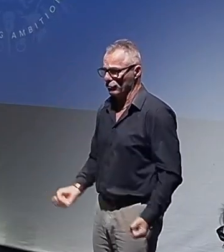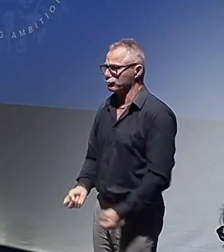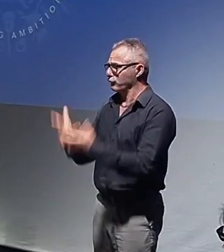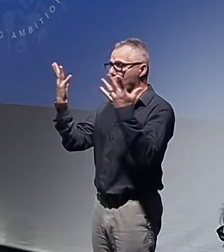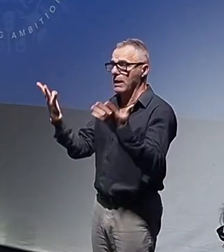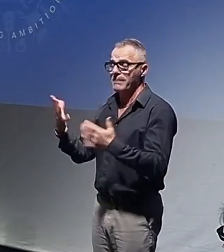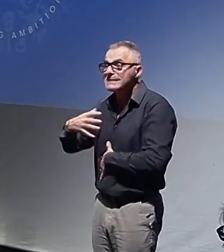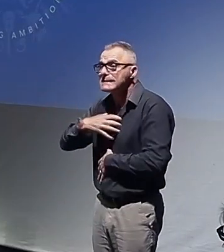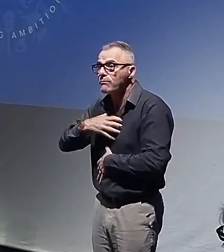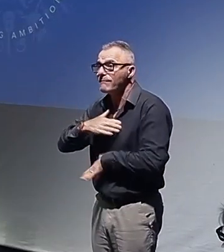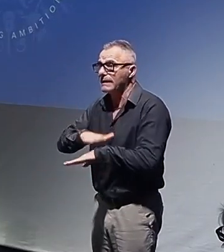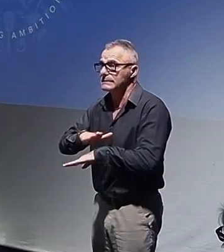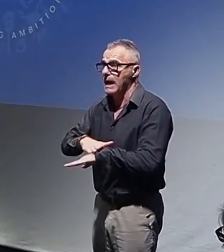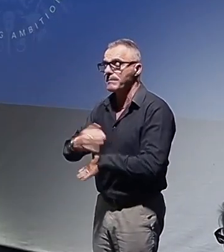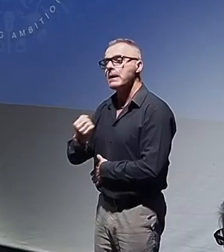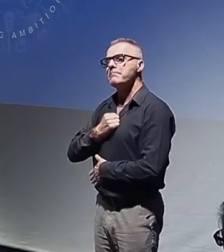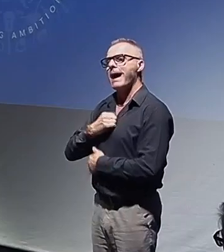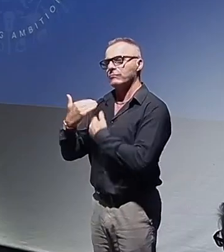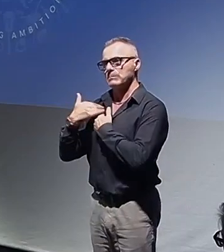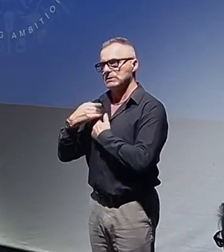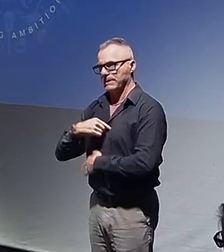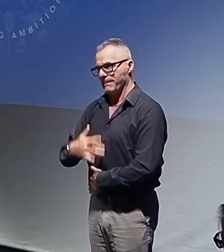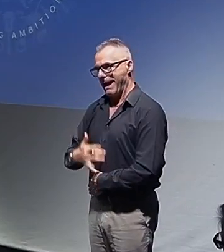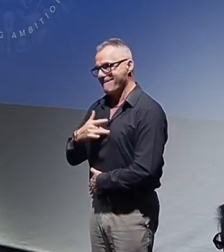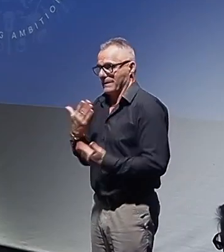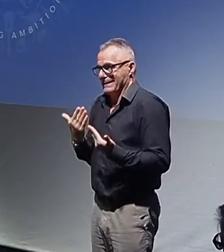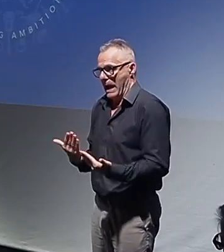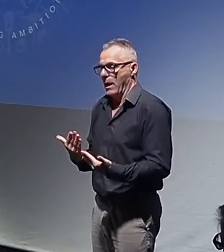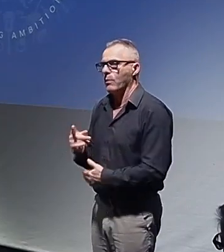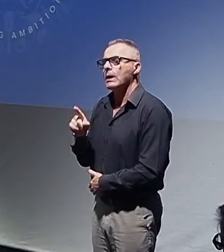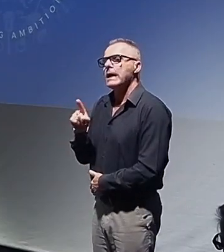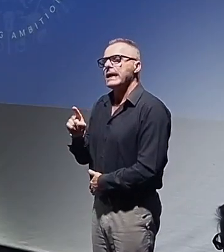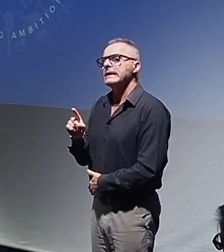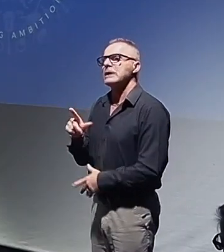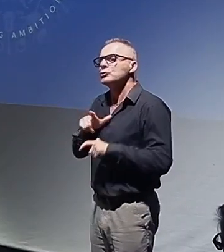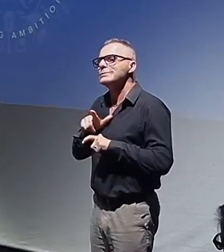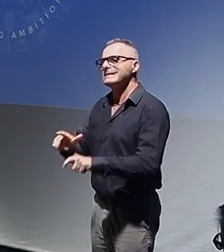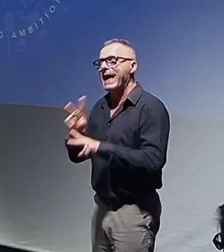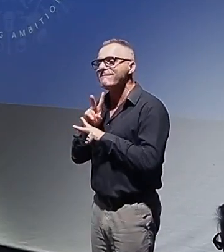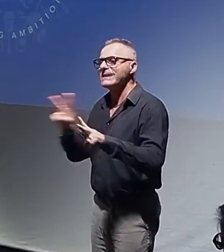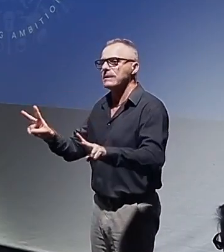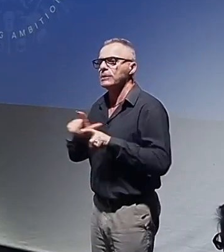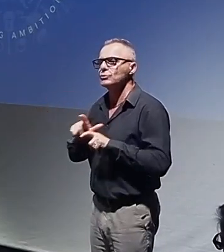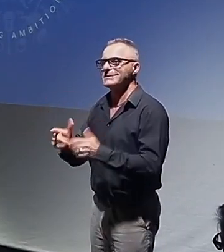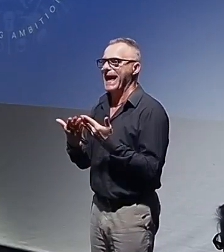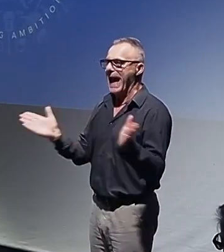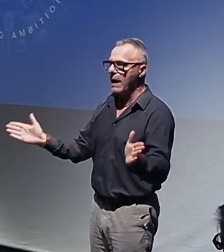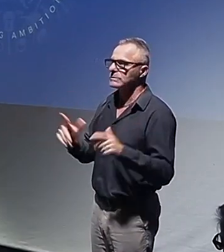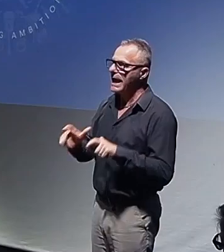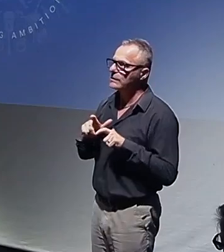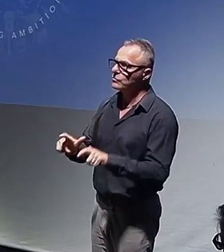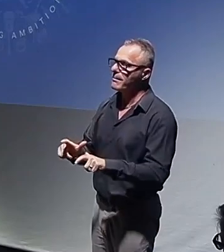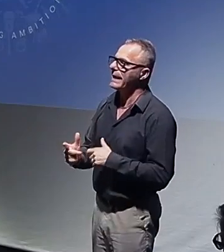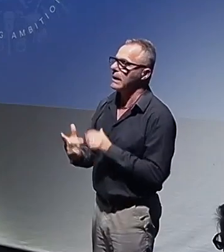terrifying time. My responsibility, I feel like now, is to remain visible and out and remain a